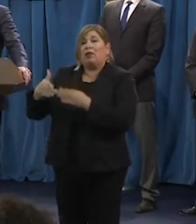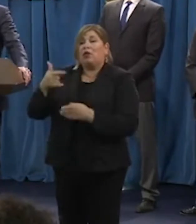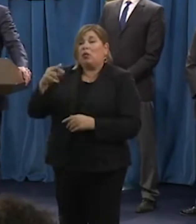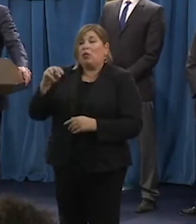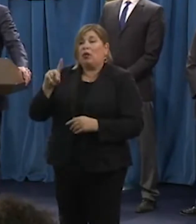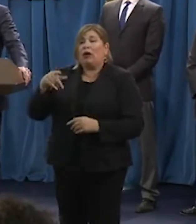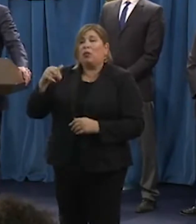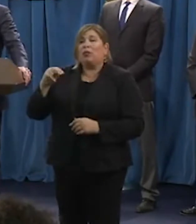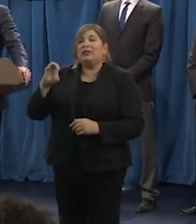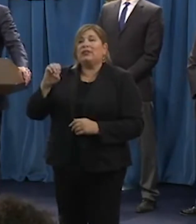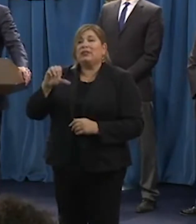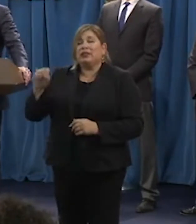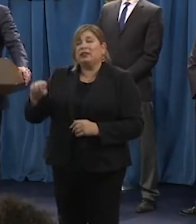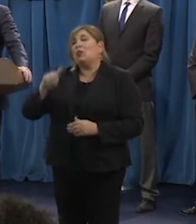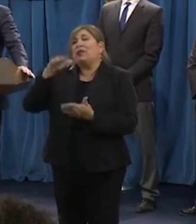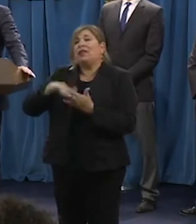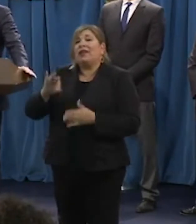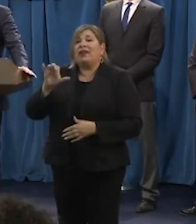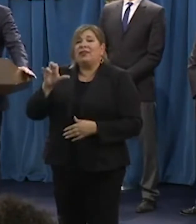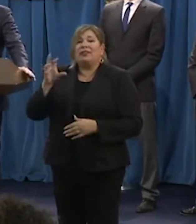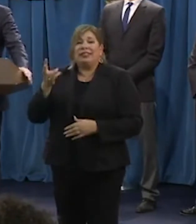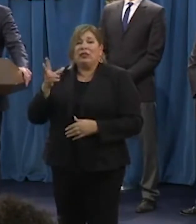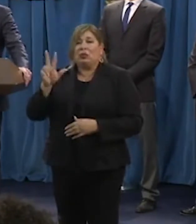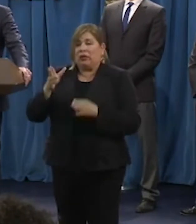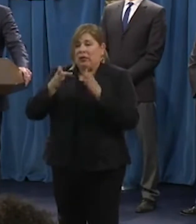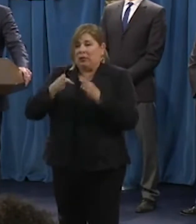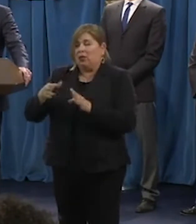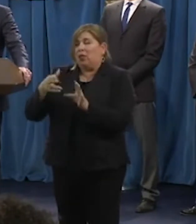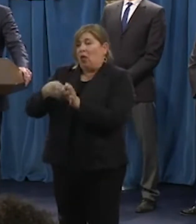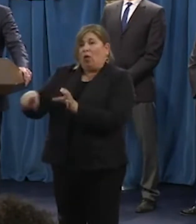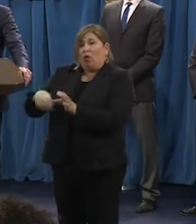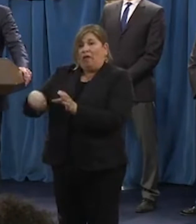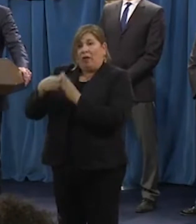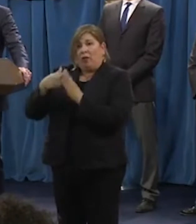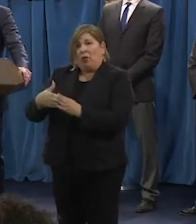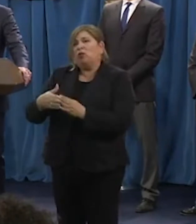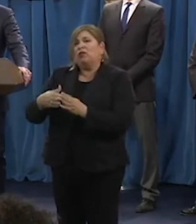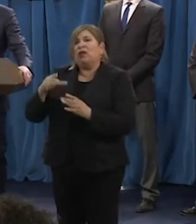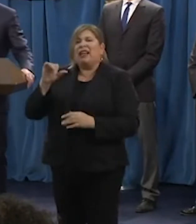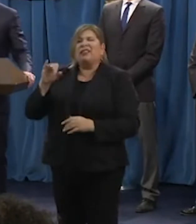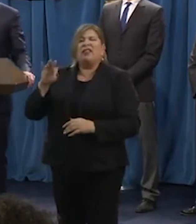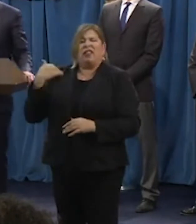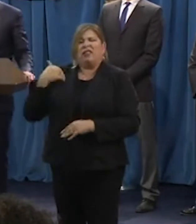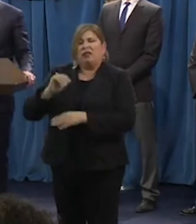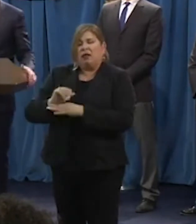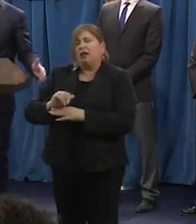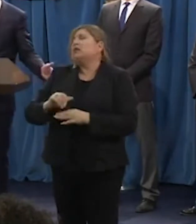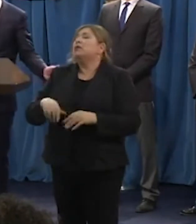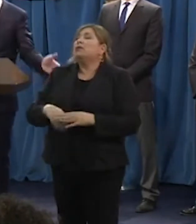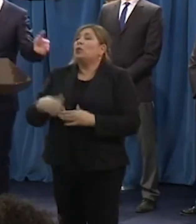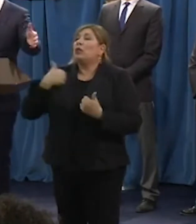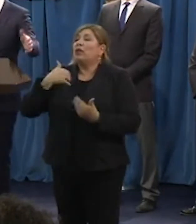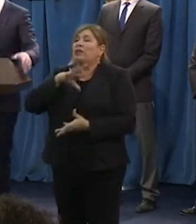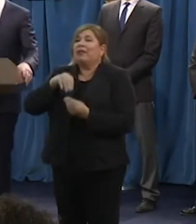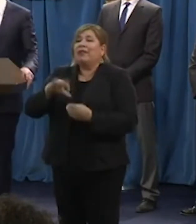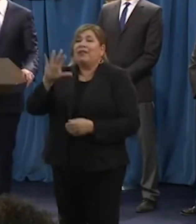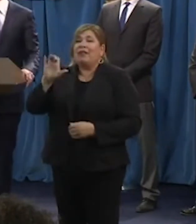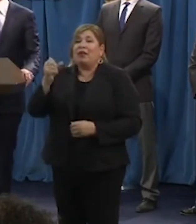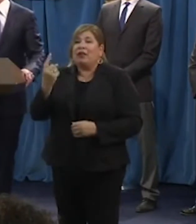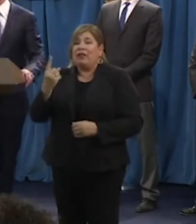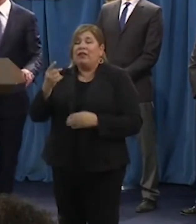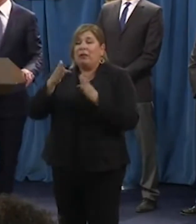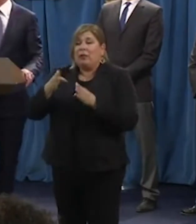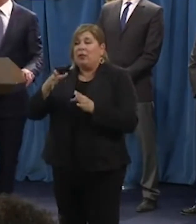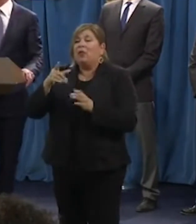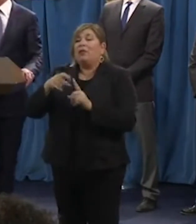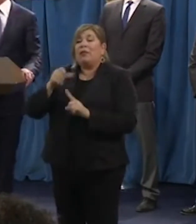1,963 people are now off the boat as of last night. We have 511 people that we were able to get off the ship